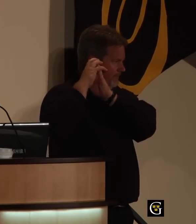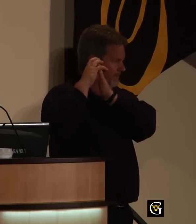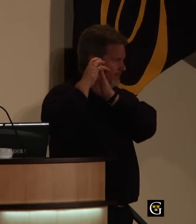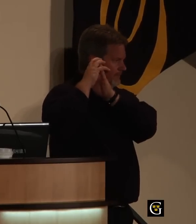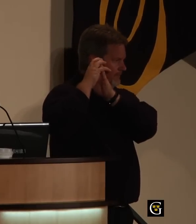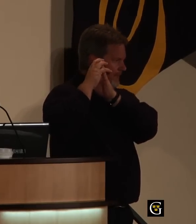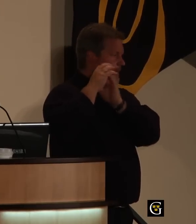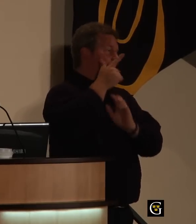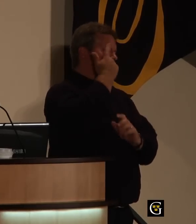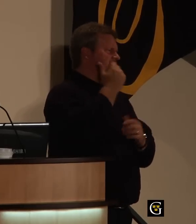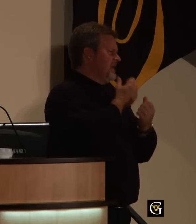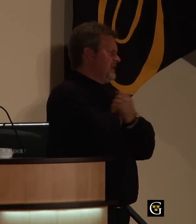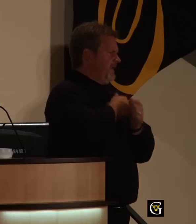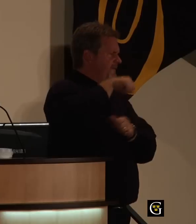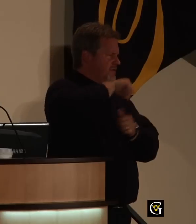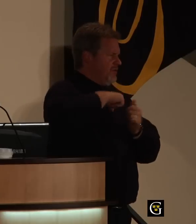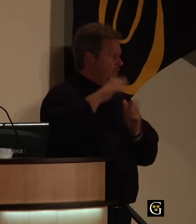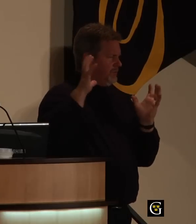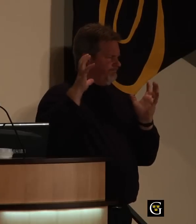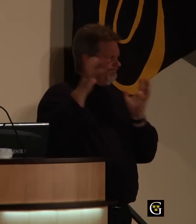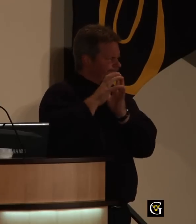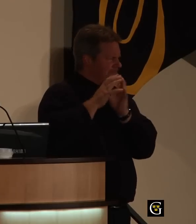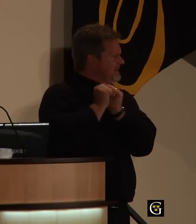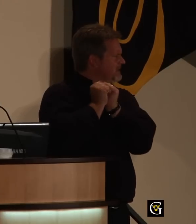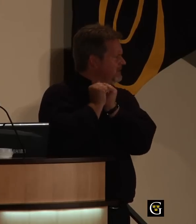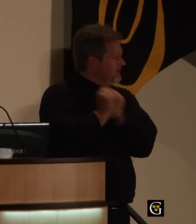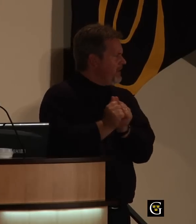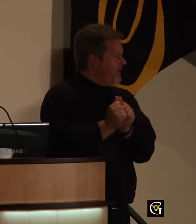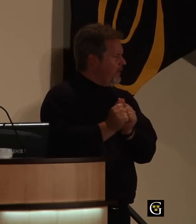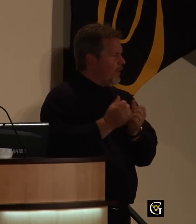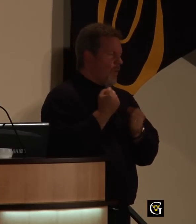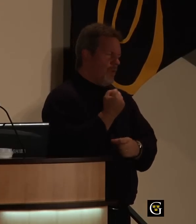sheer love for each other, will stick together and hold the system together.